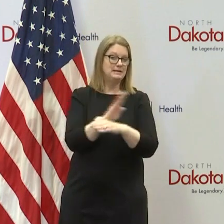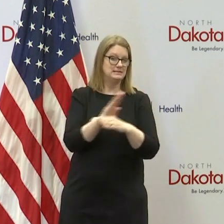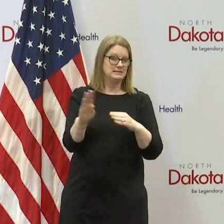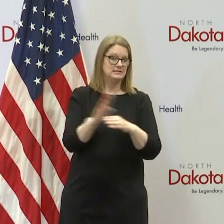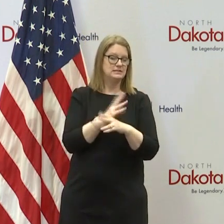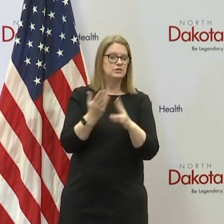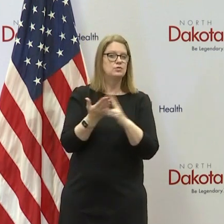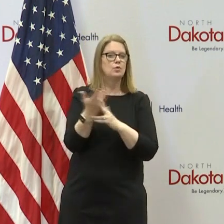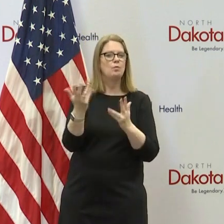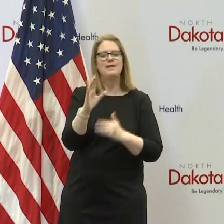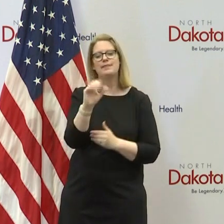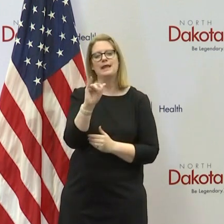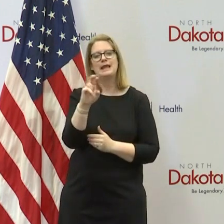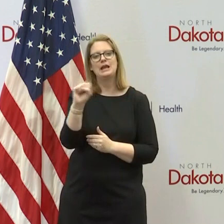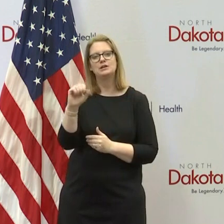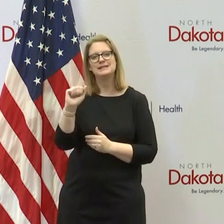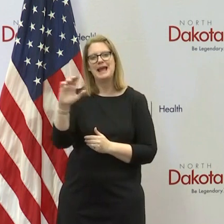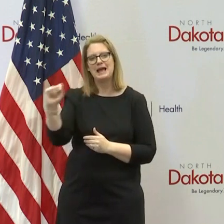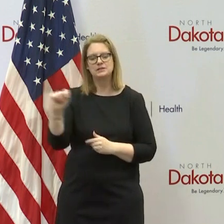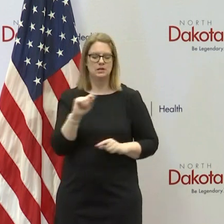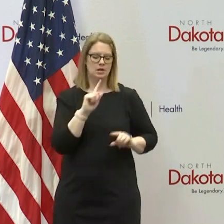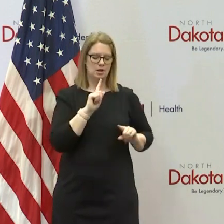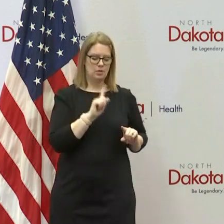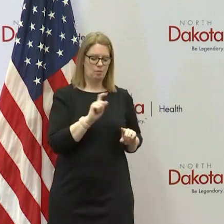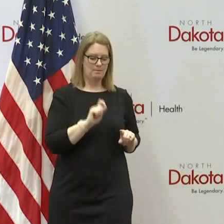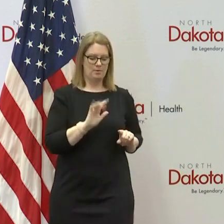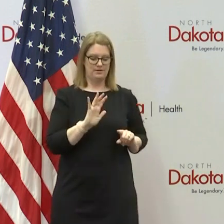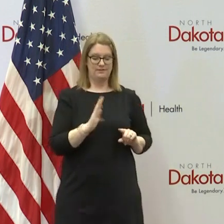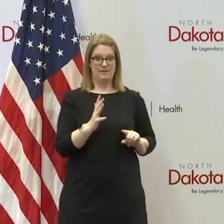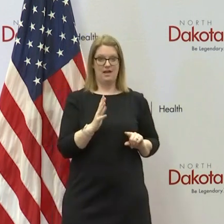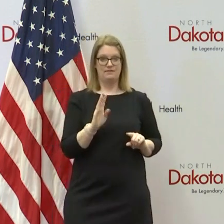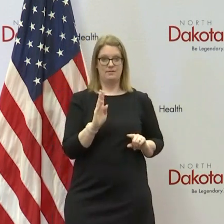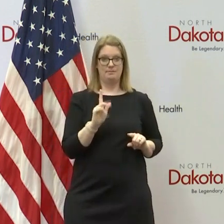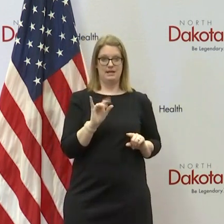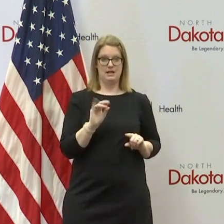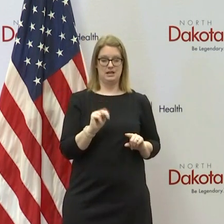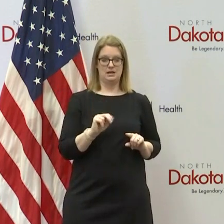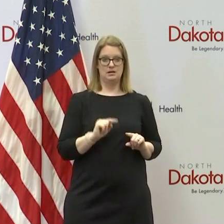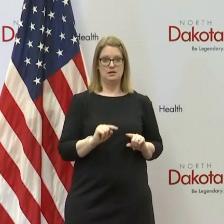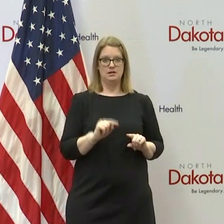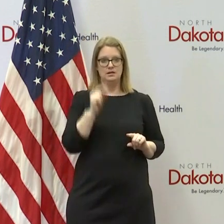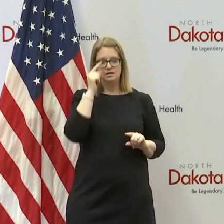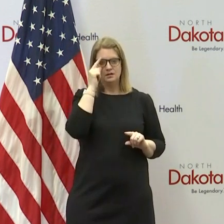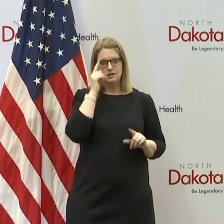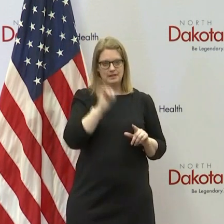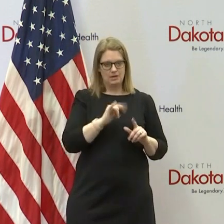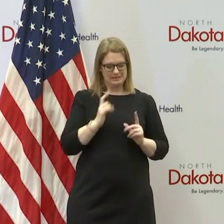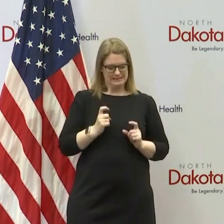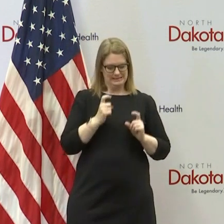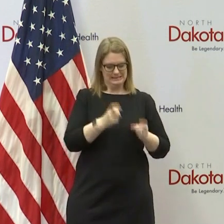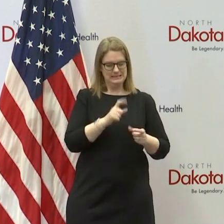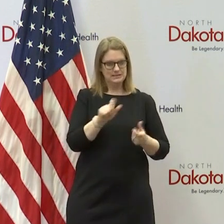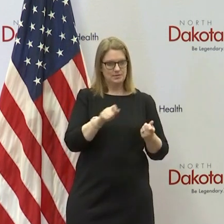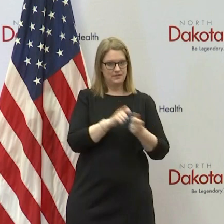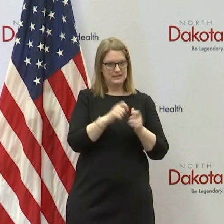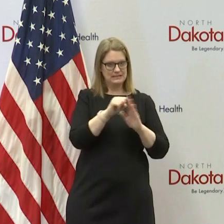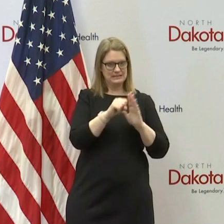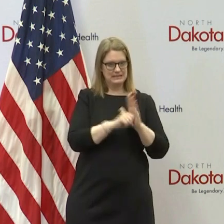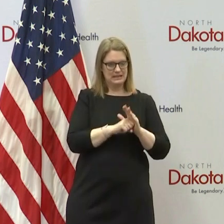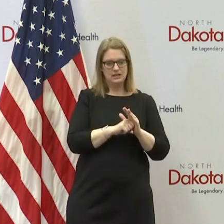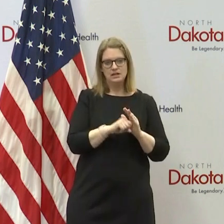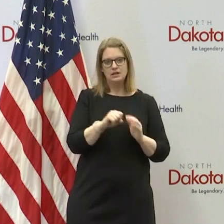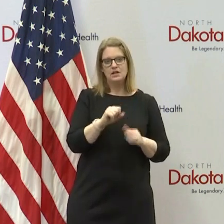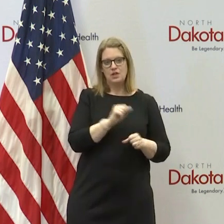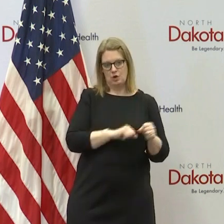Act. The $1.5 billion, which was directed directly to the state from the Coronavirus